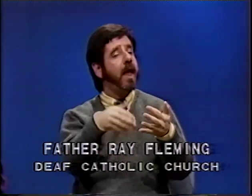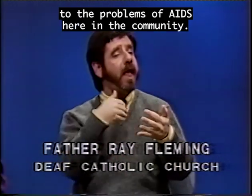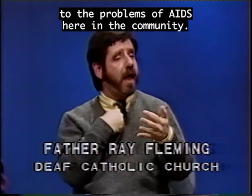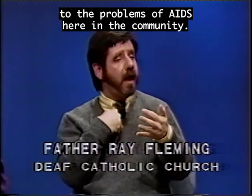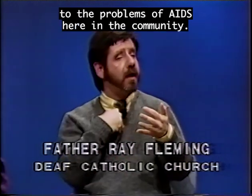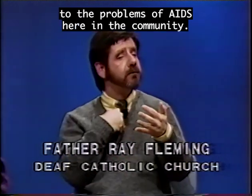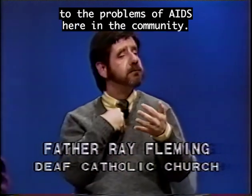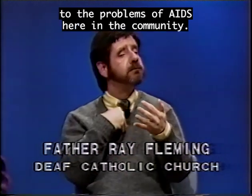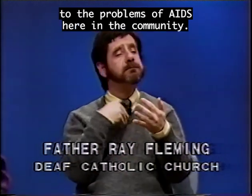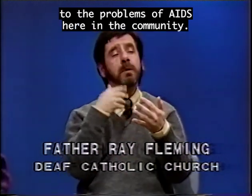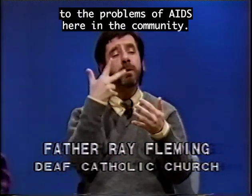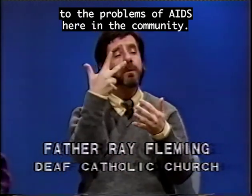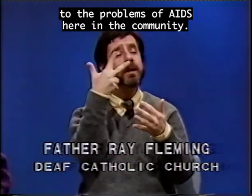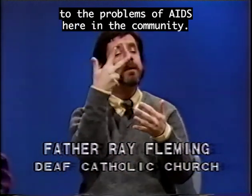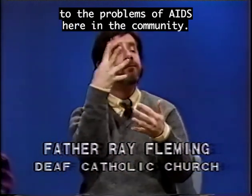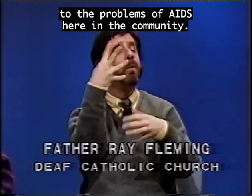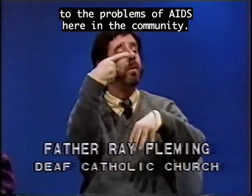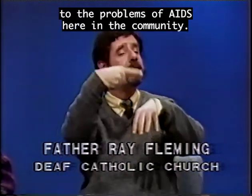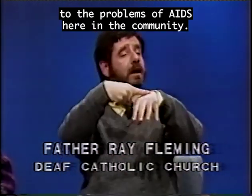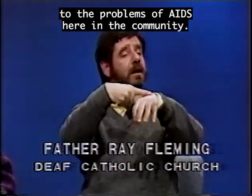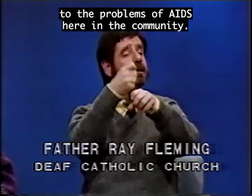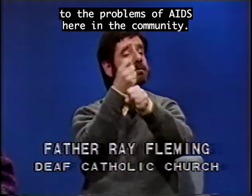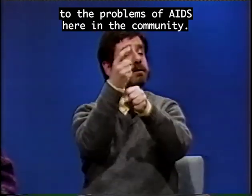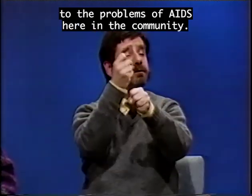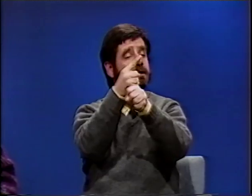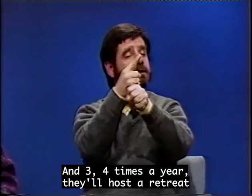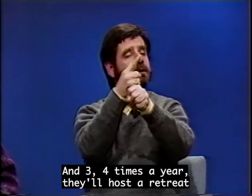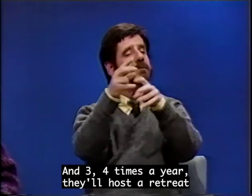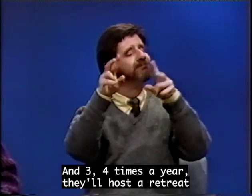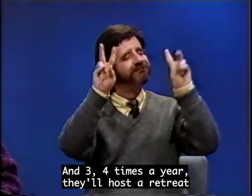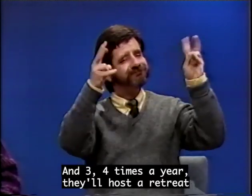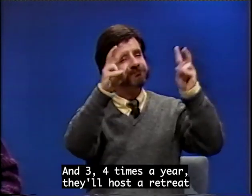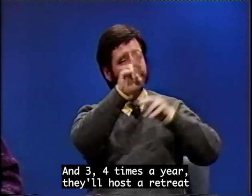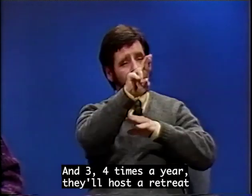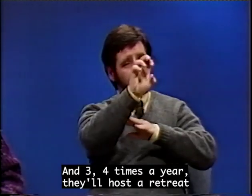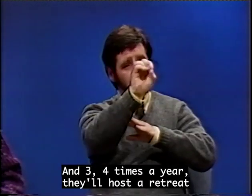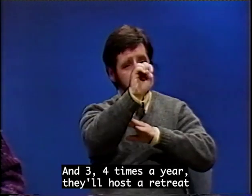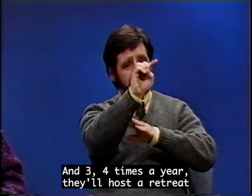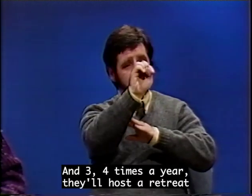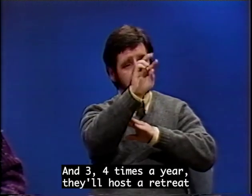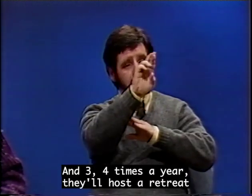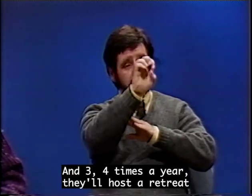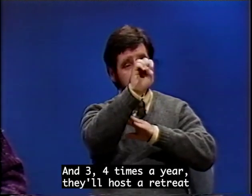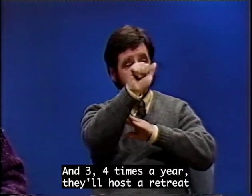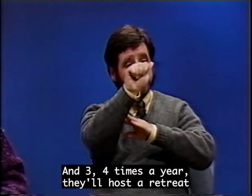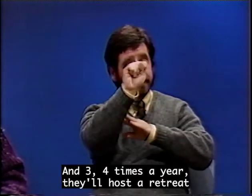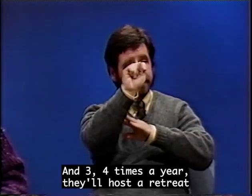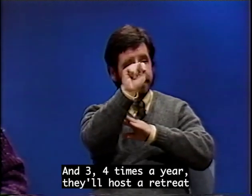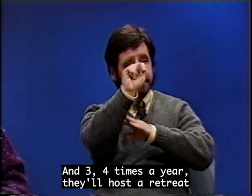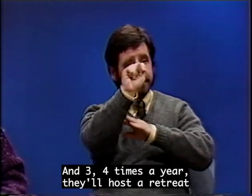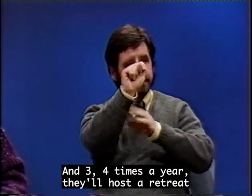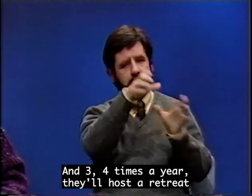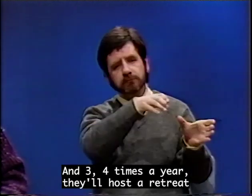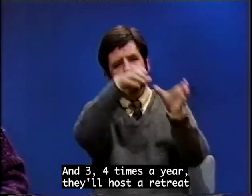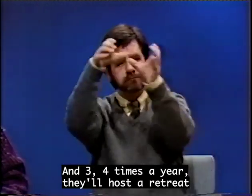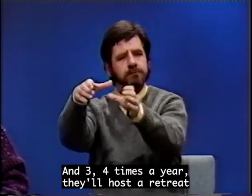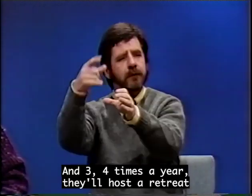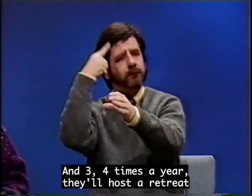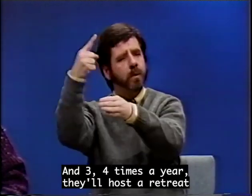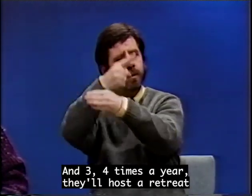the problems of AIDS here in the community. And 3-4 times a year, they'll host a